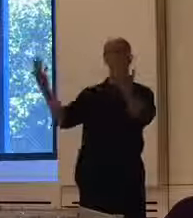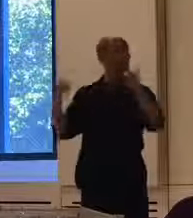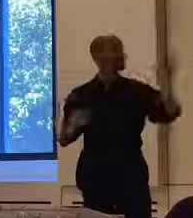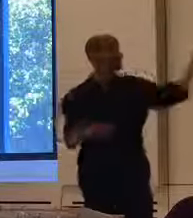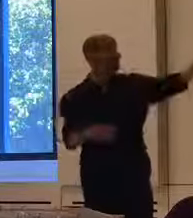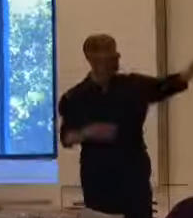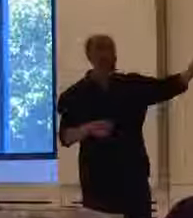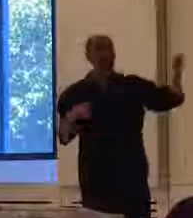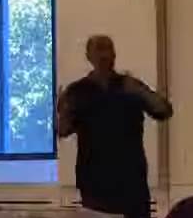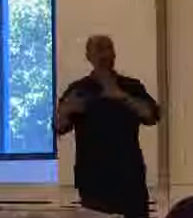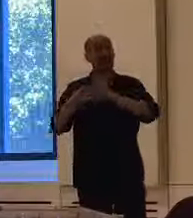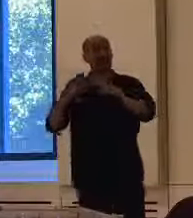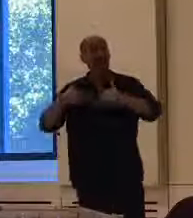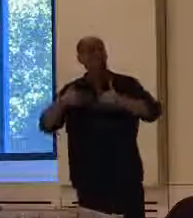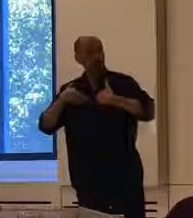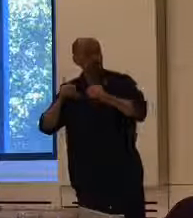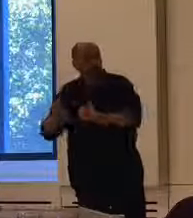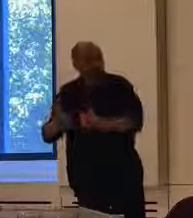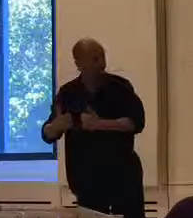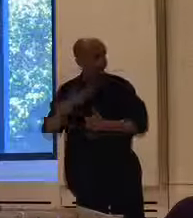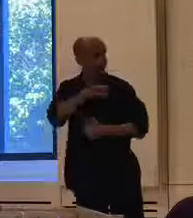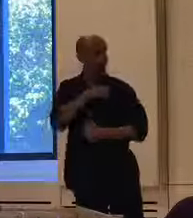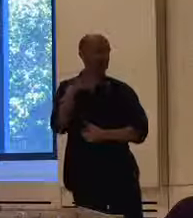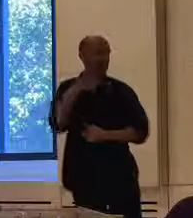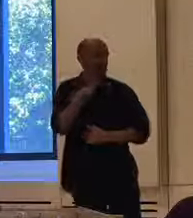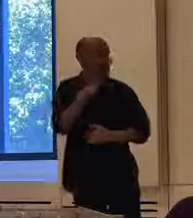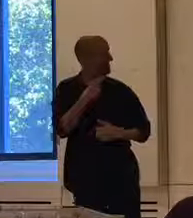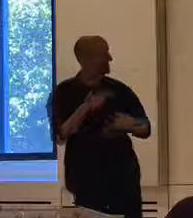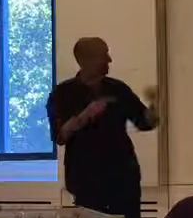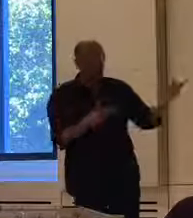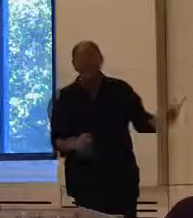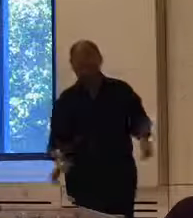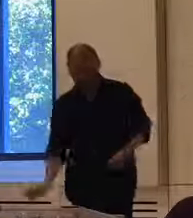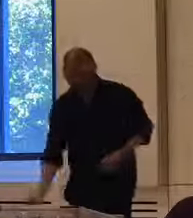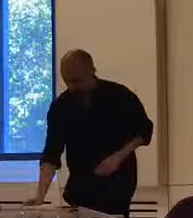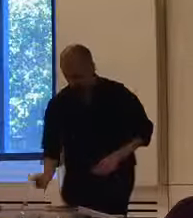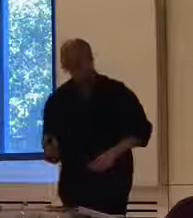21, and with 21 other people from health, because it was a deaf child.